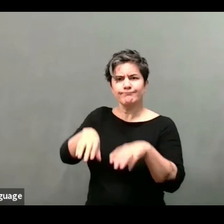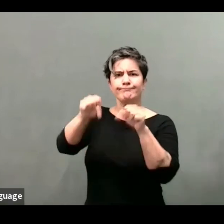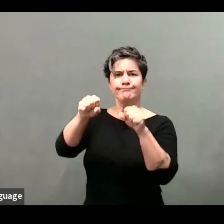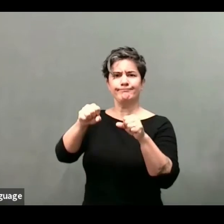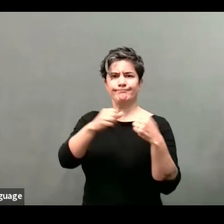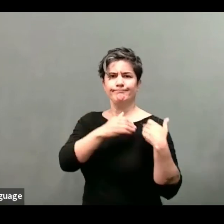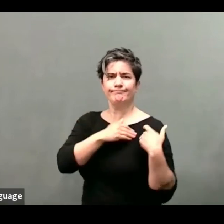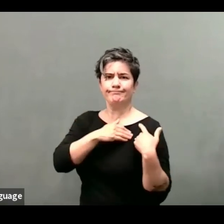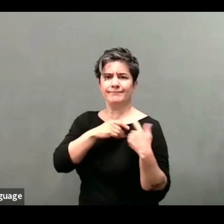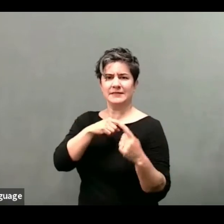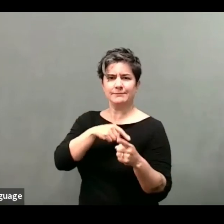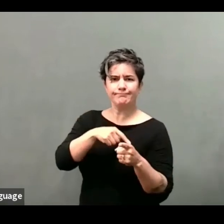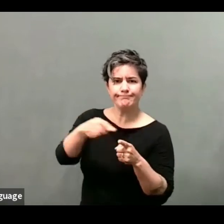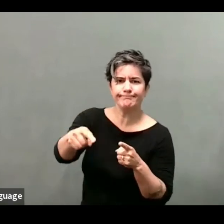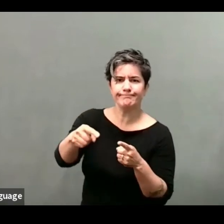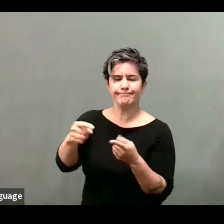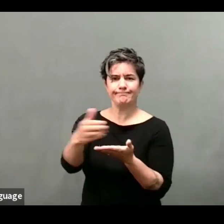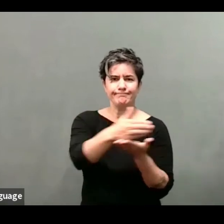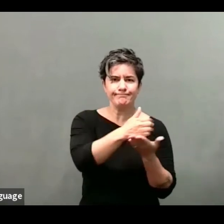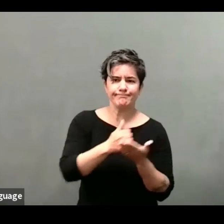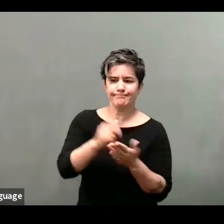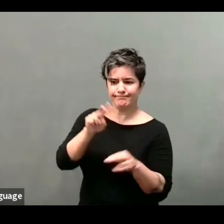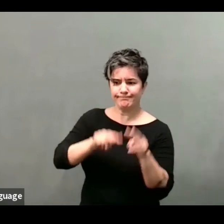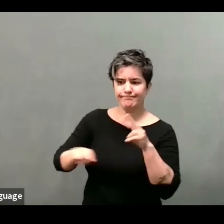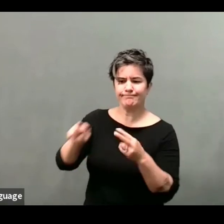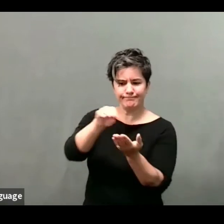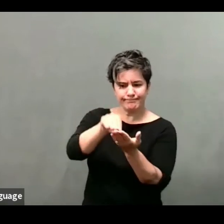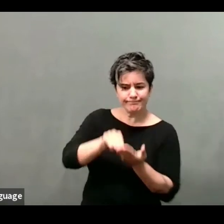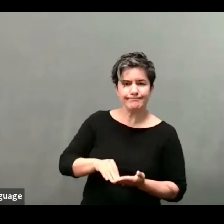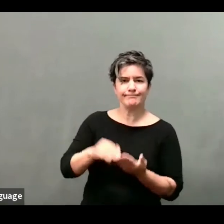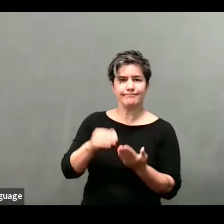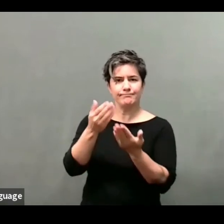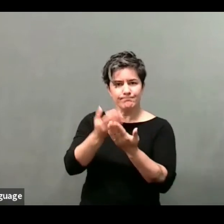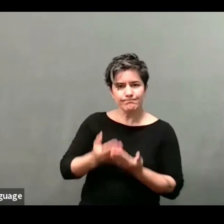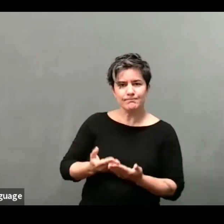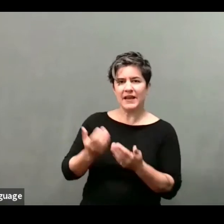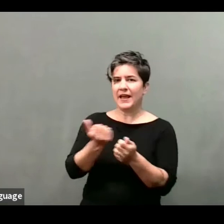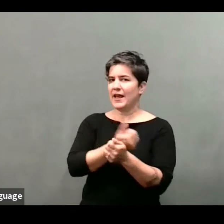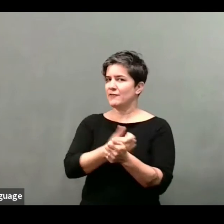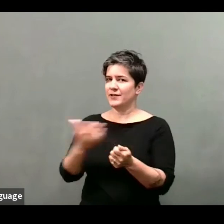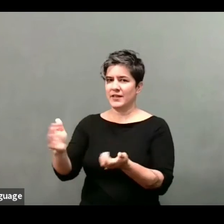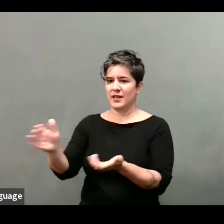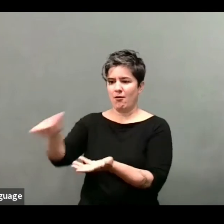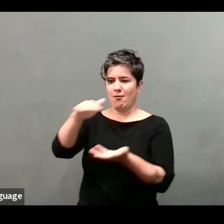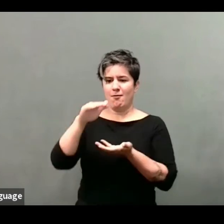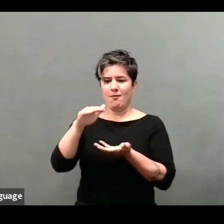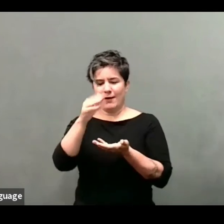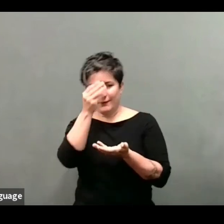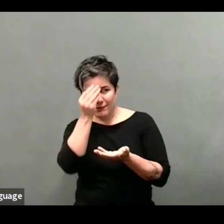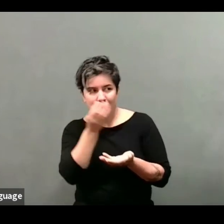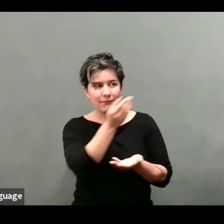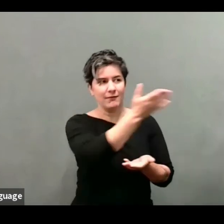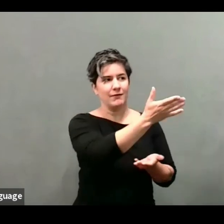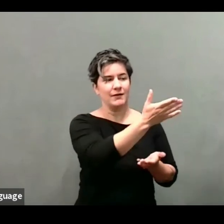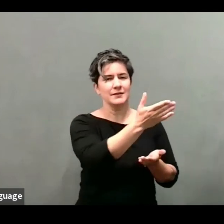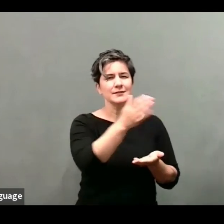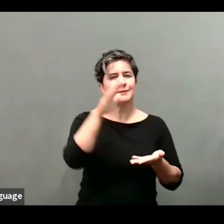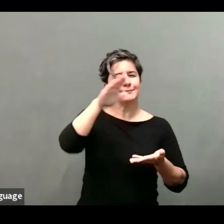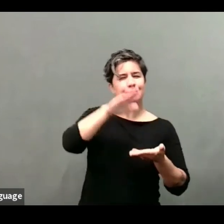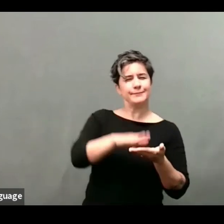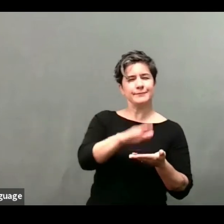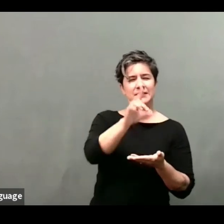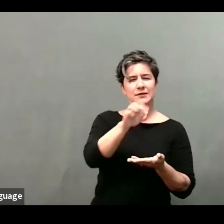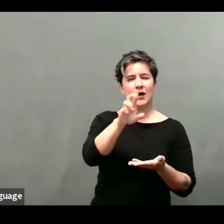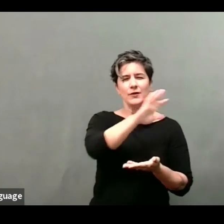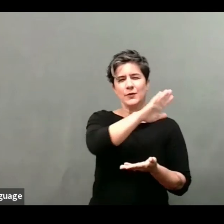specialized aspects of the exam. And then really just kind of minimizing the doctor's